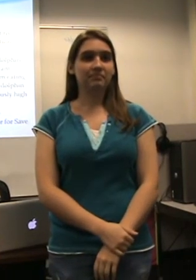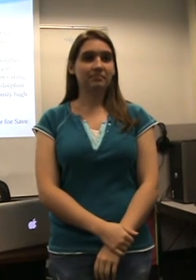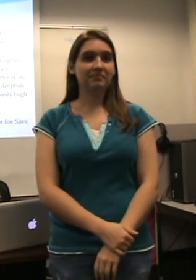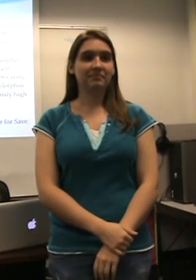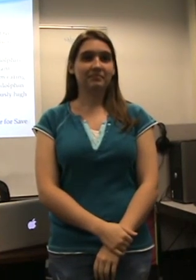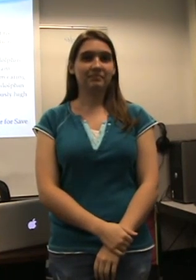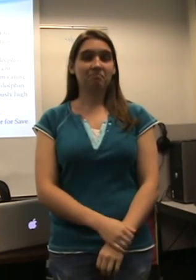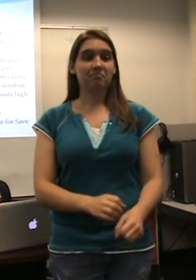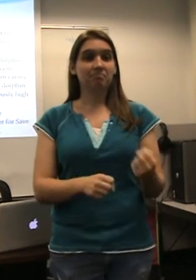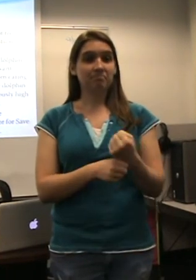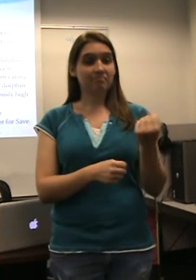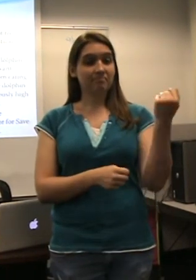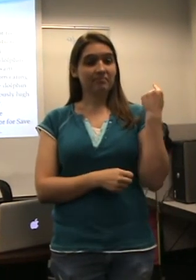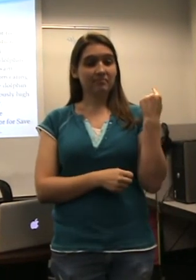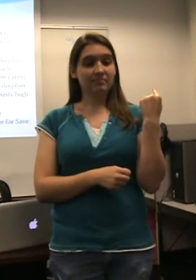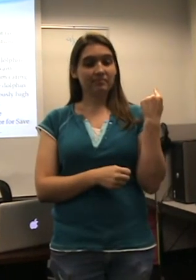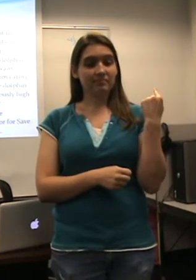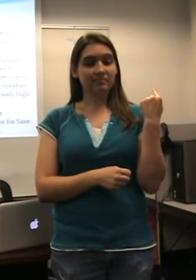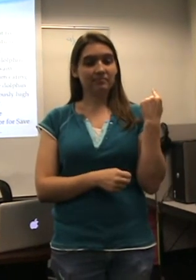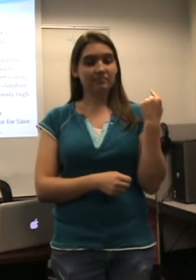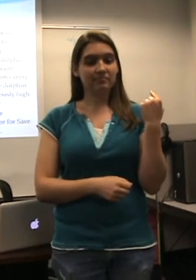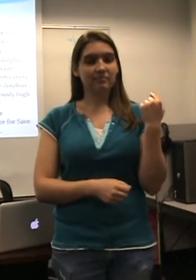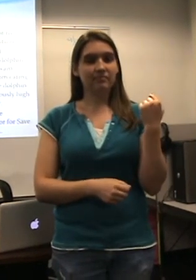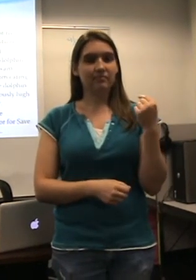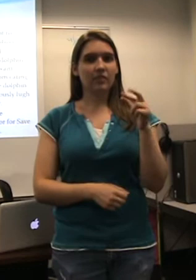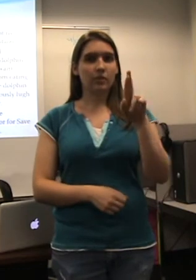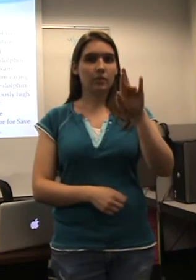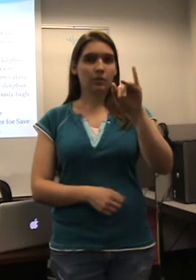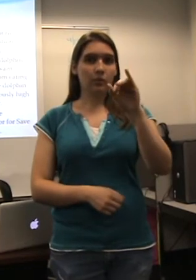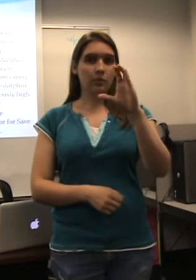Last year, Rico Berry,